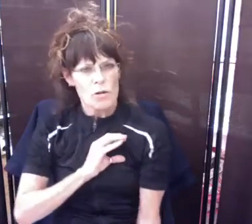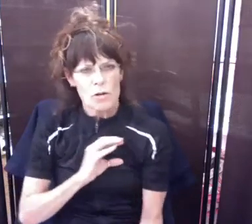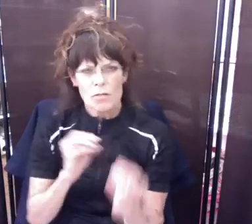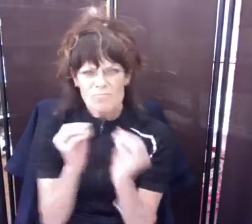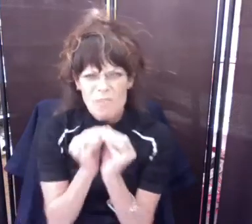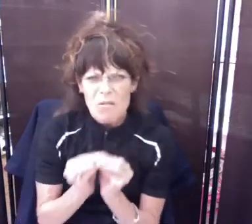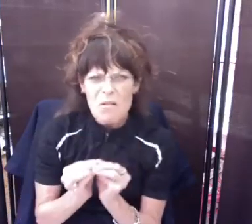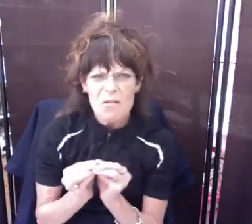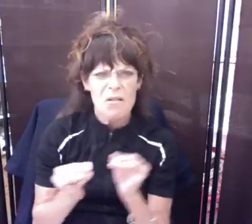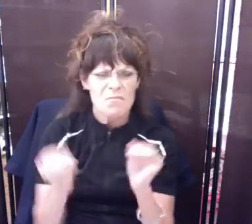feeling right.